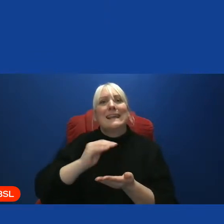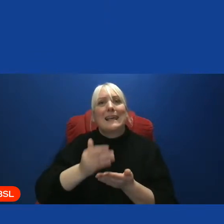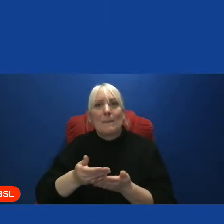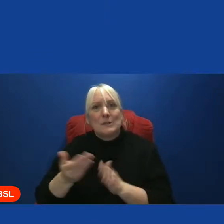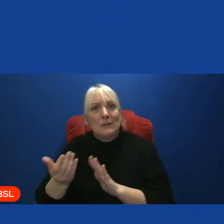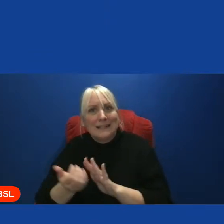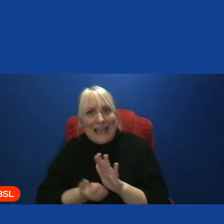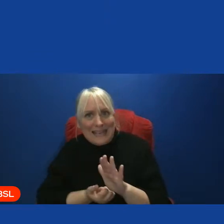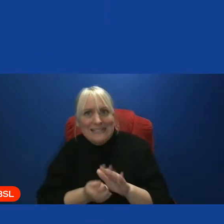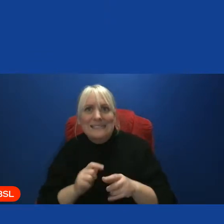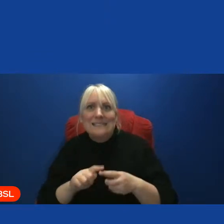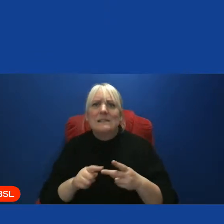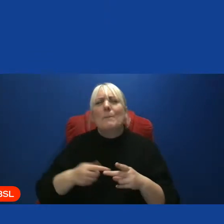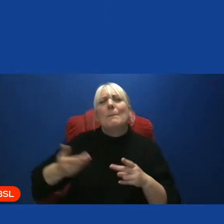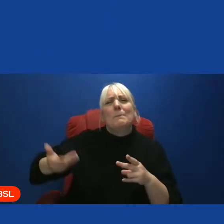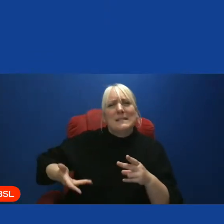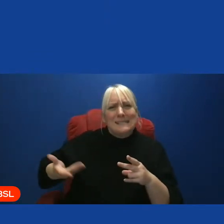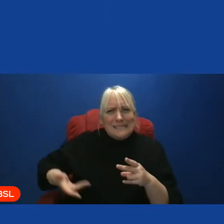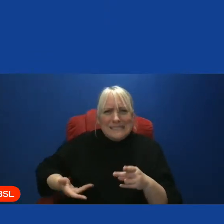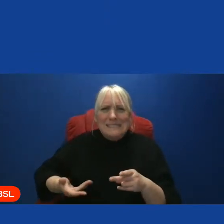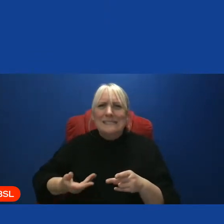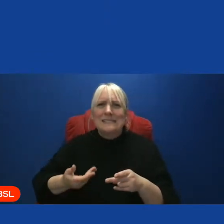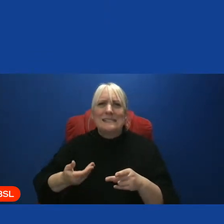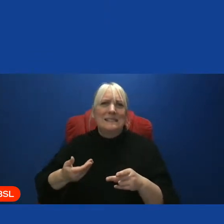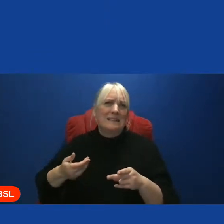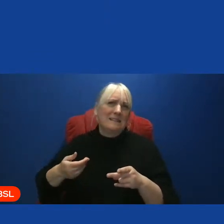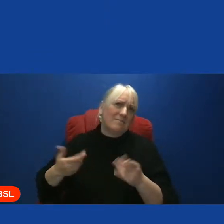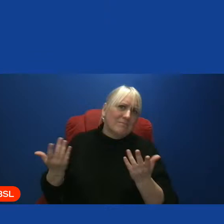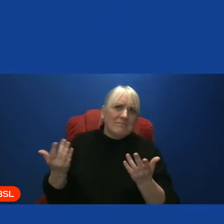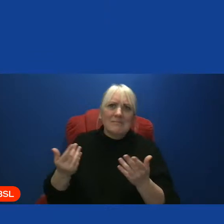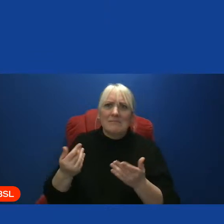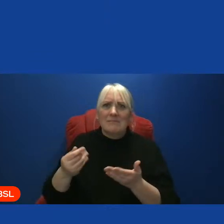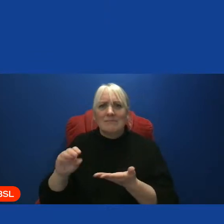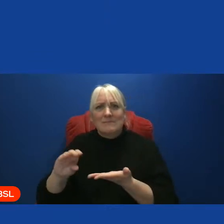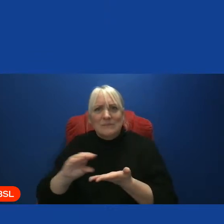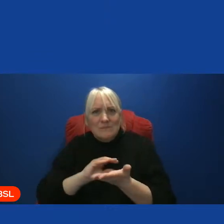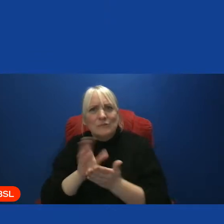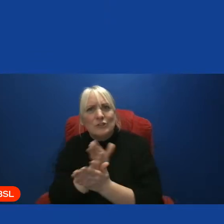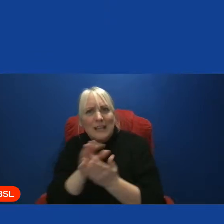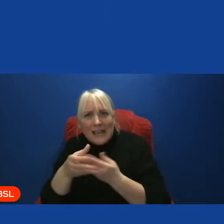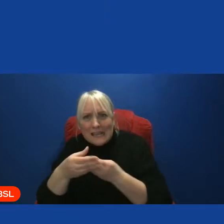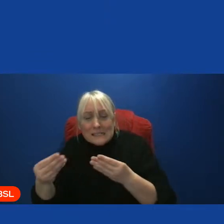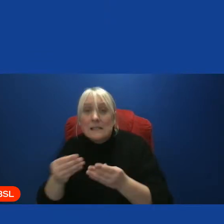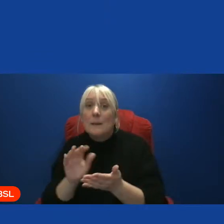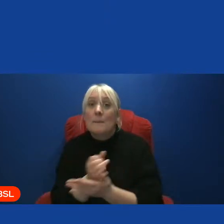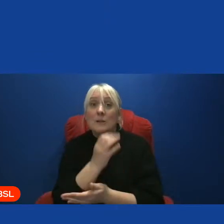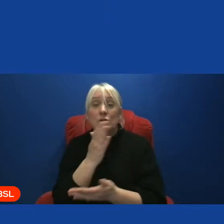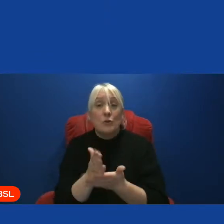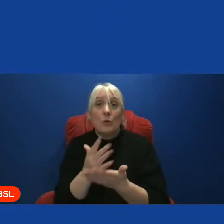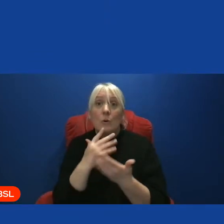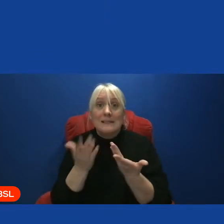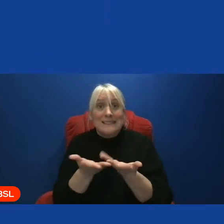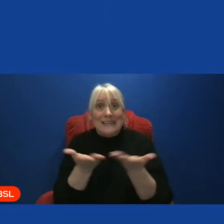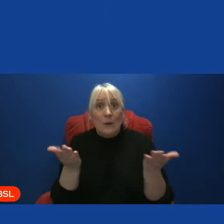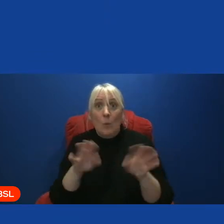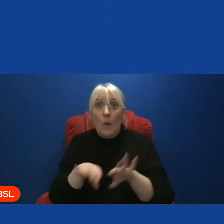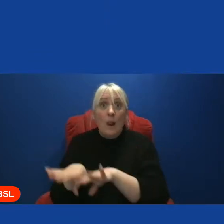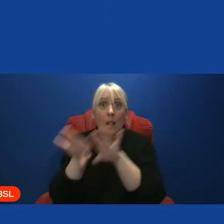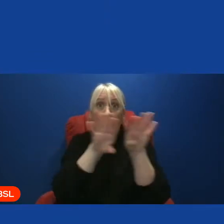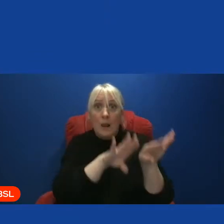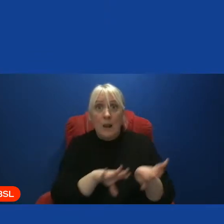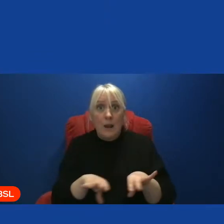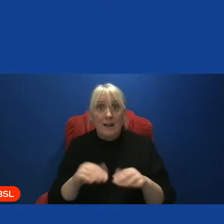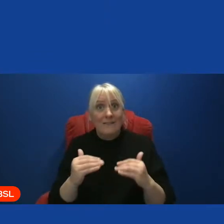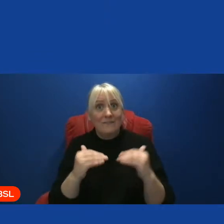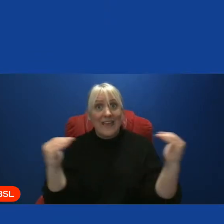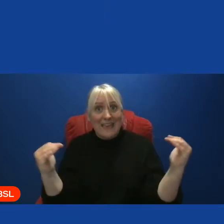from business interests and the dividends, to the level of income tax, just level it out so it's all equal, we're all equal. One of